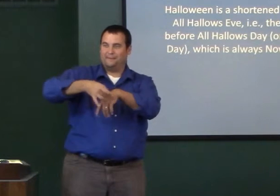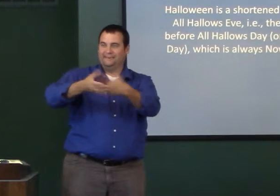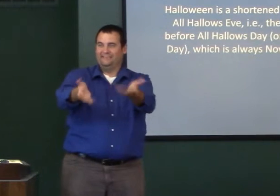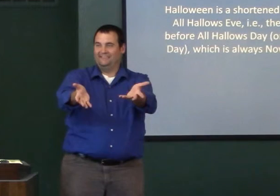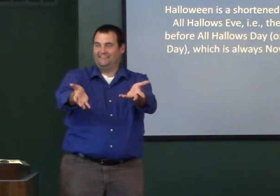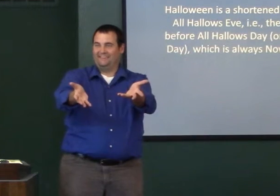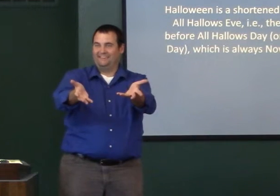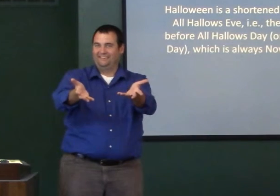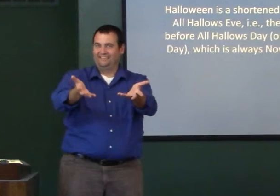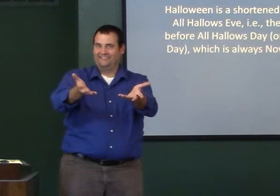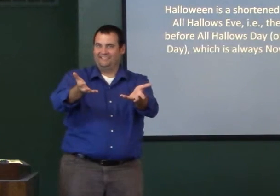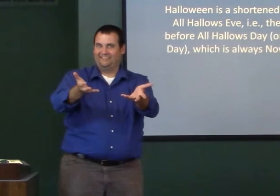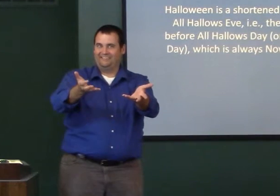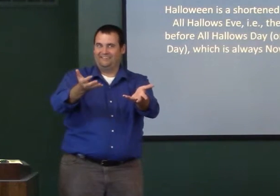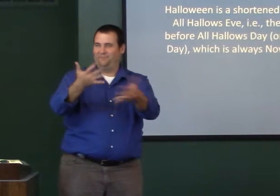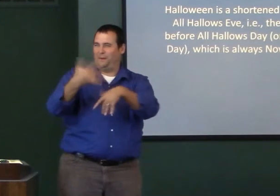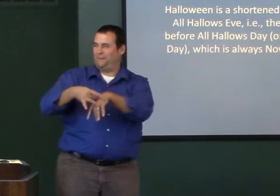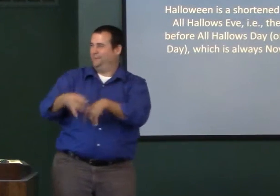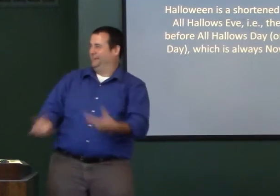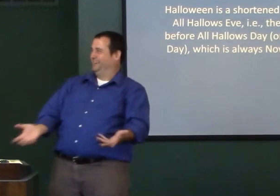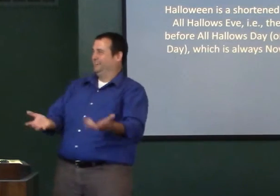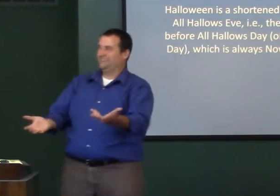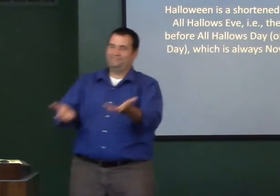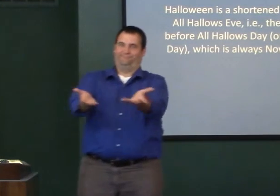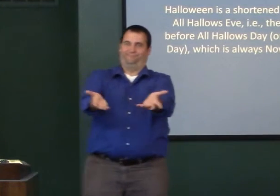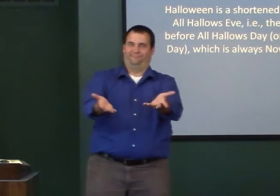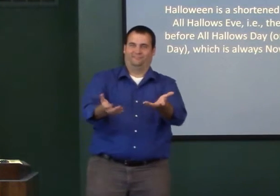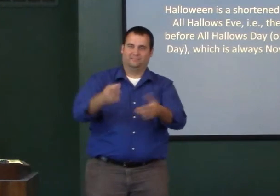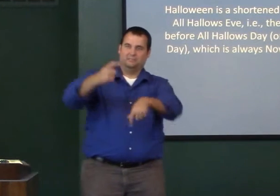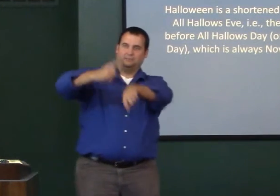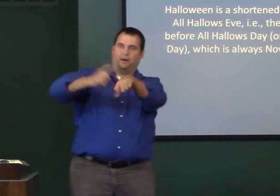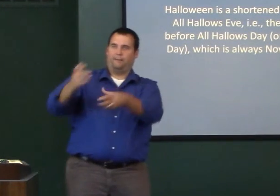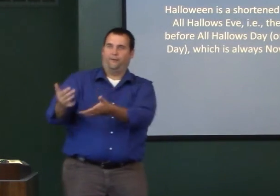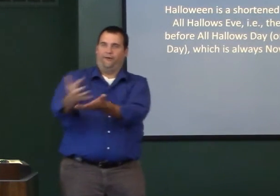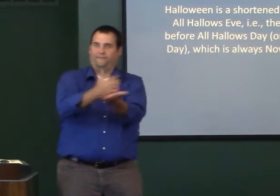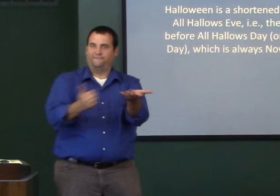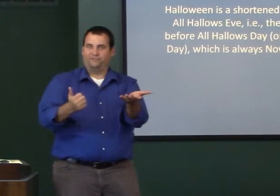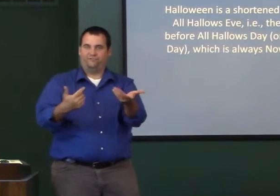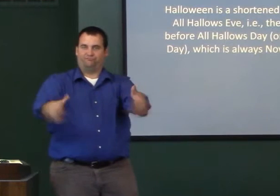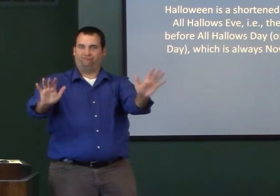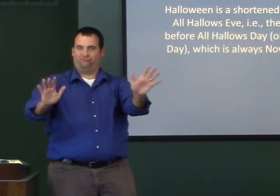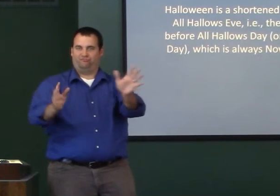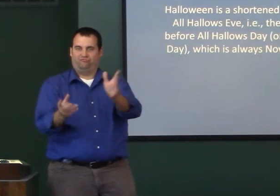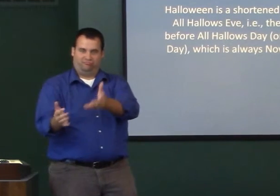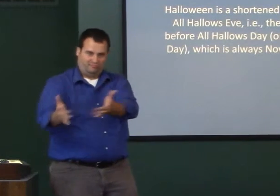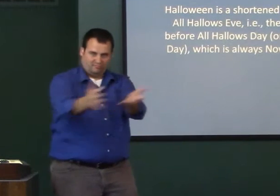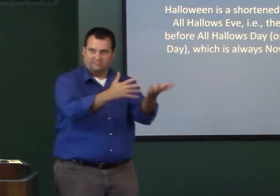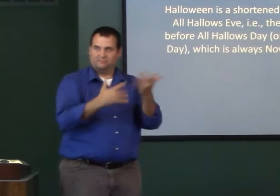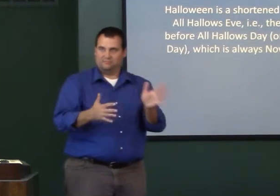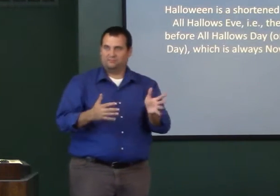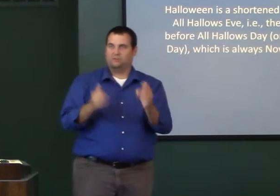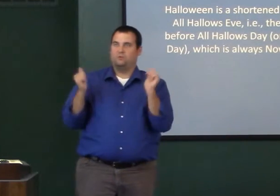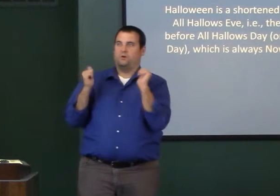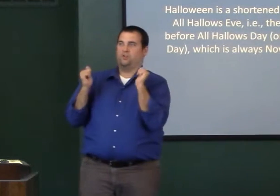you know, the pumpkin. What pumpkin? Pumpkin harvest is the season to